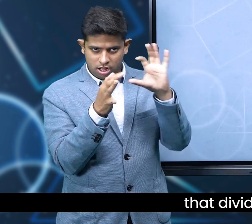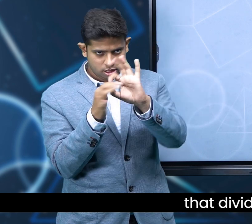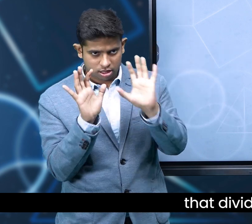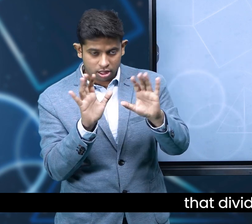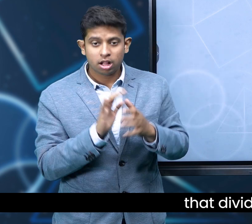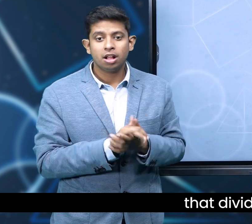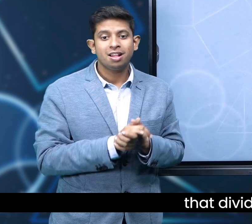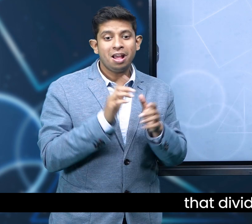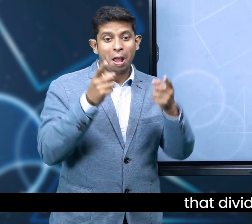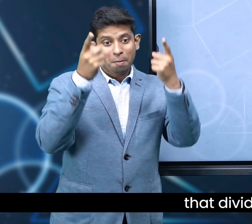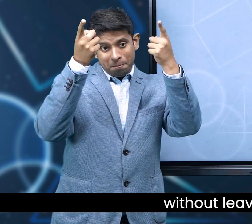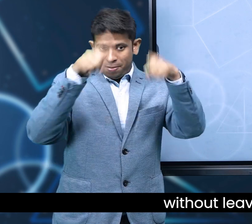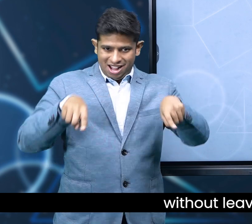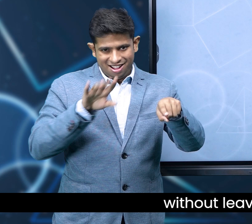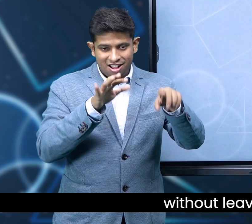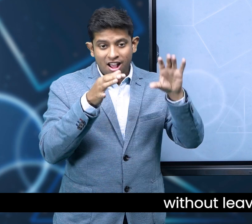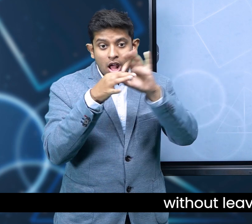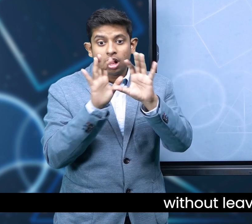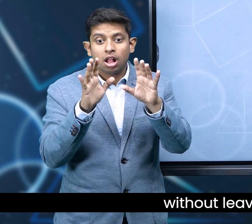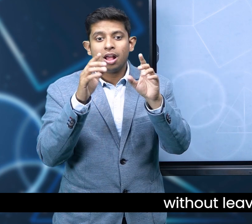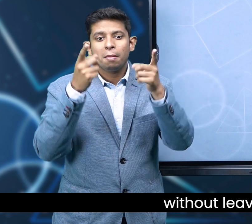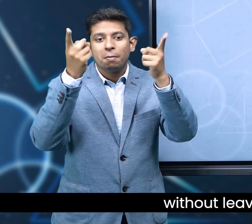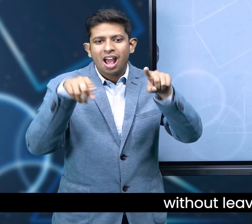the number p without leaving any remainder.